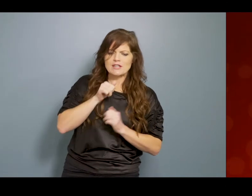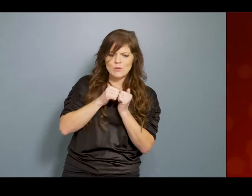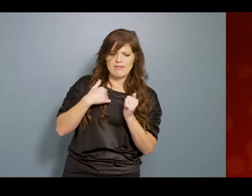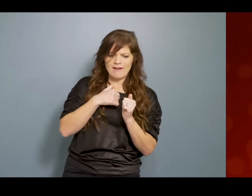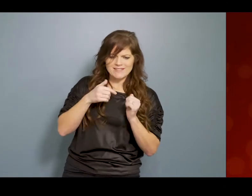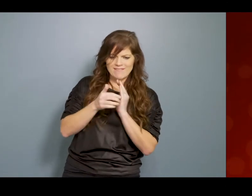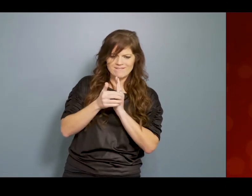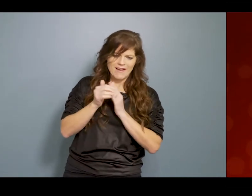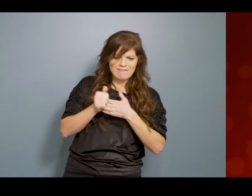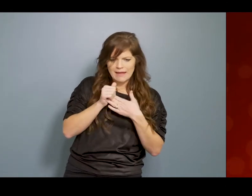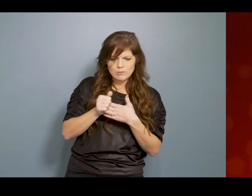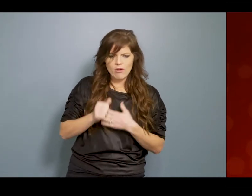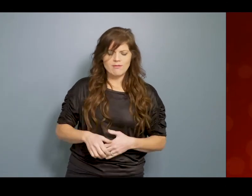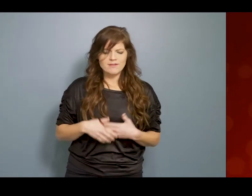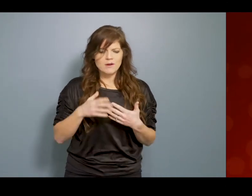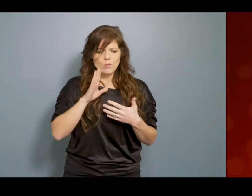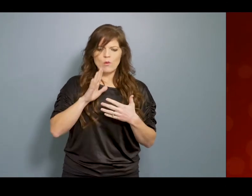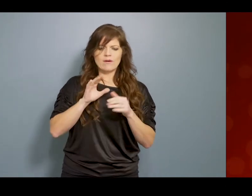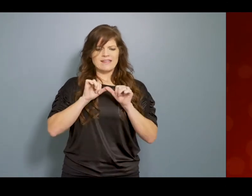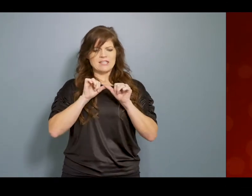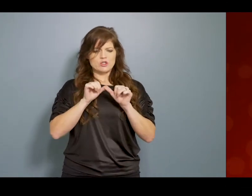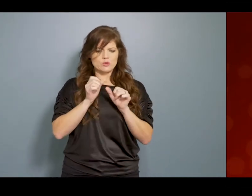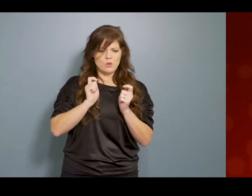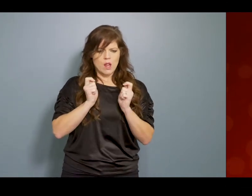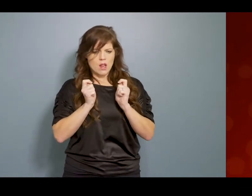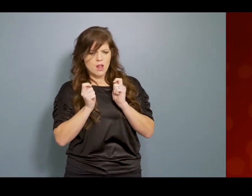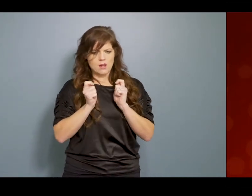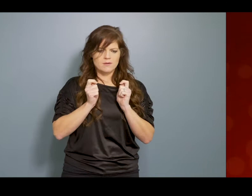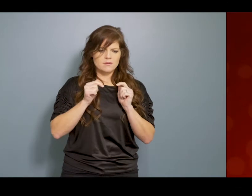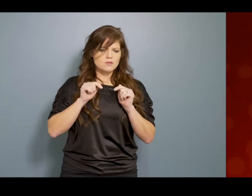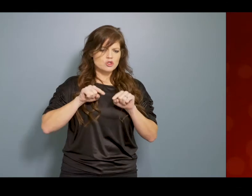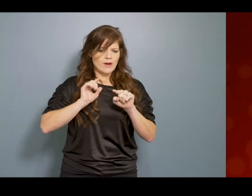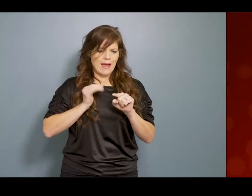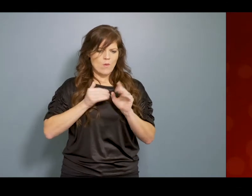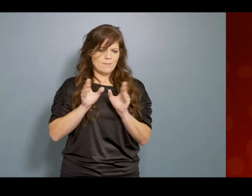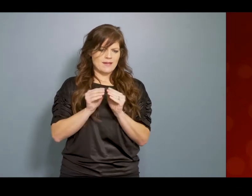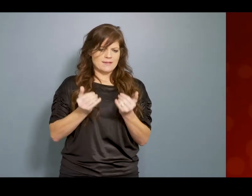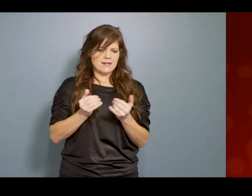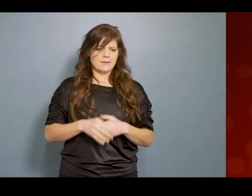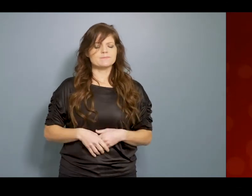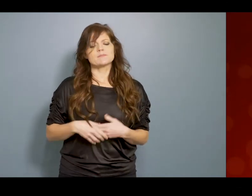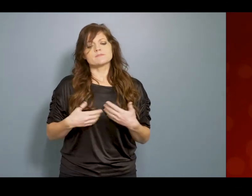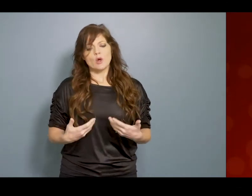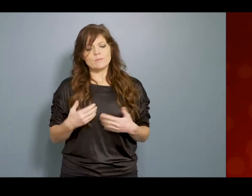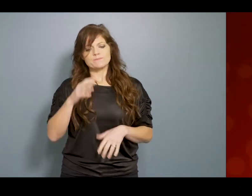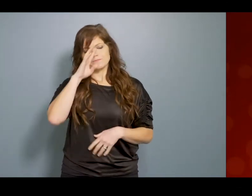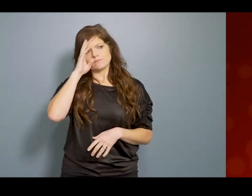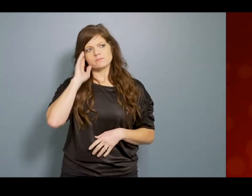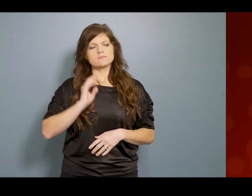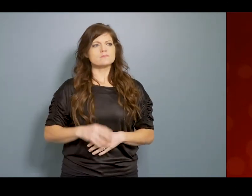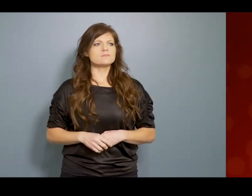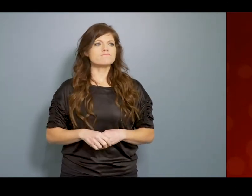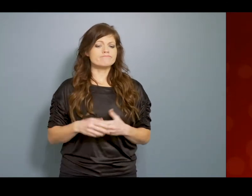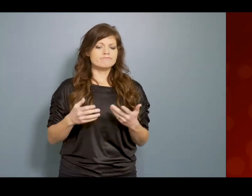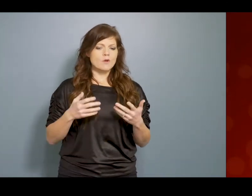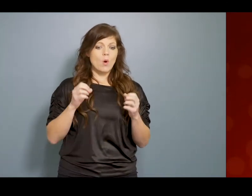and we'll continue to make those adjustments as we're going along here now. So I think